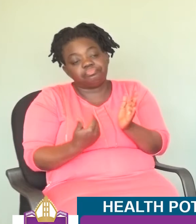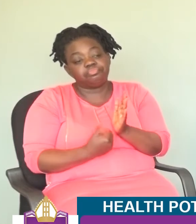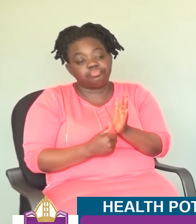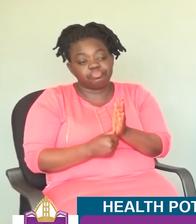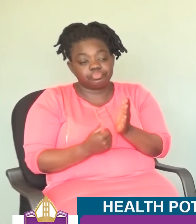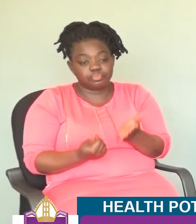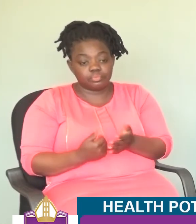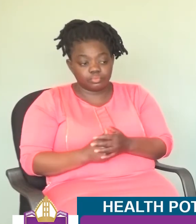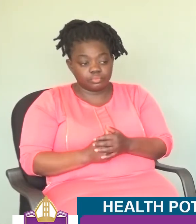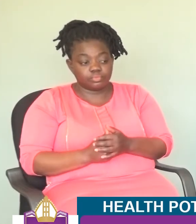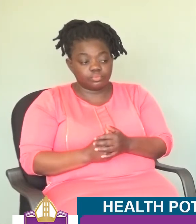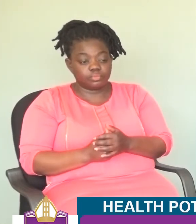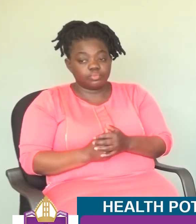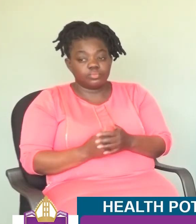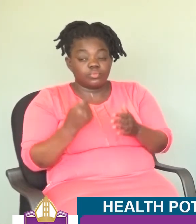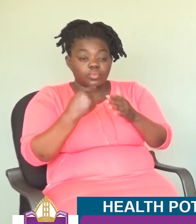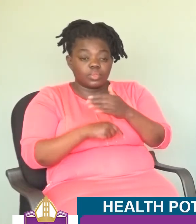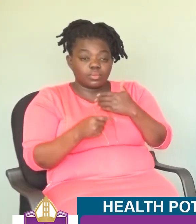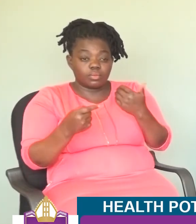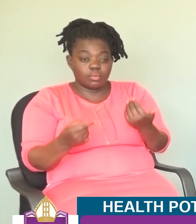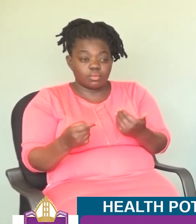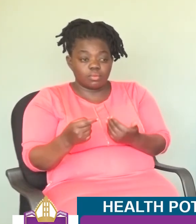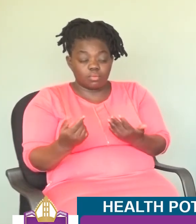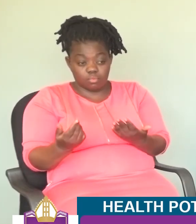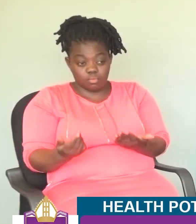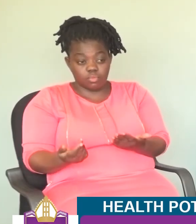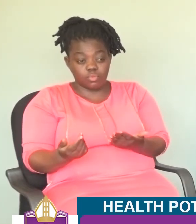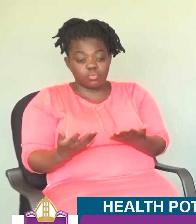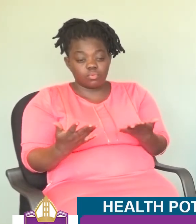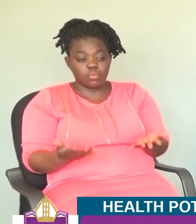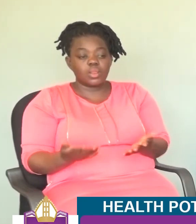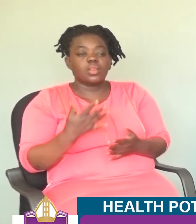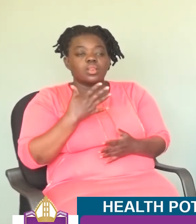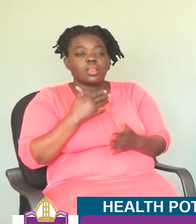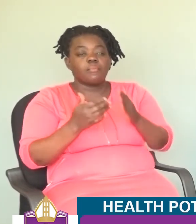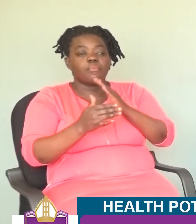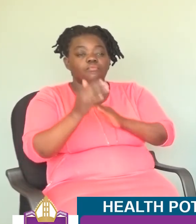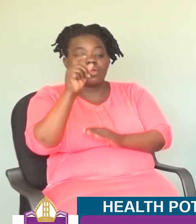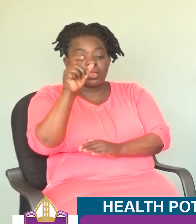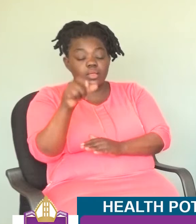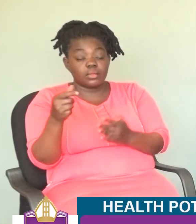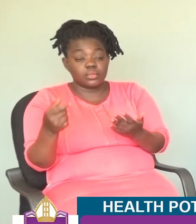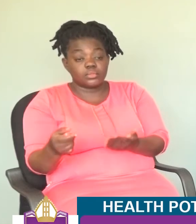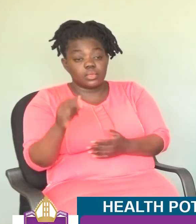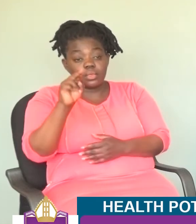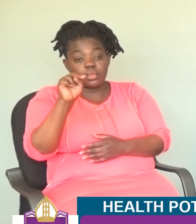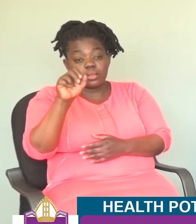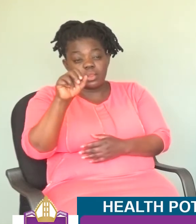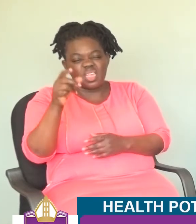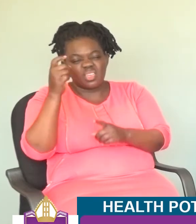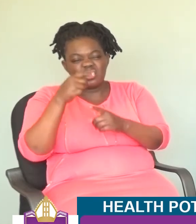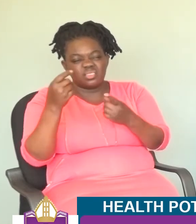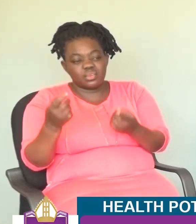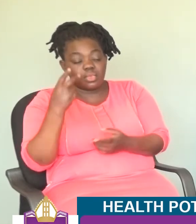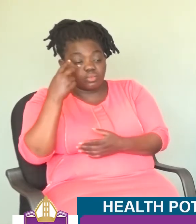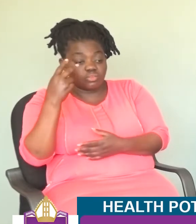So the pediatric ophthalmologist then will attend to that. When it comes to nerves, it's quite complex. You may need the